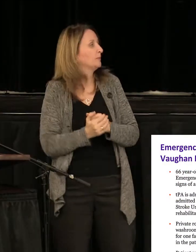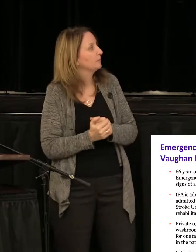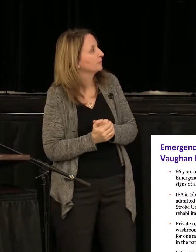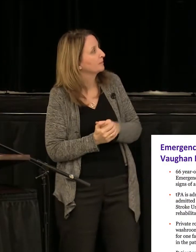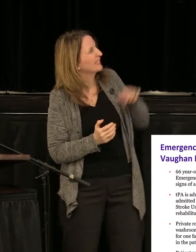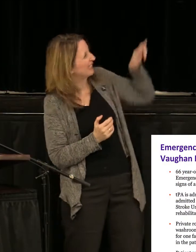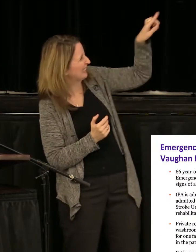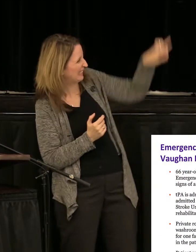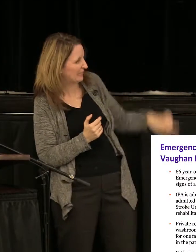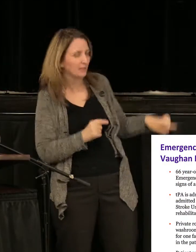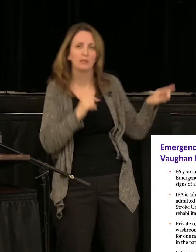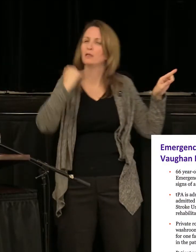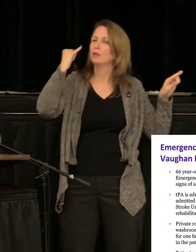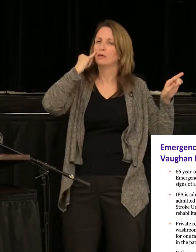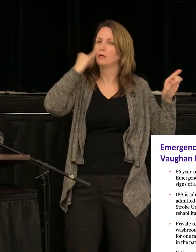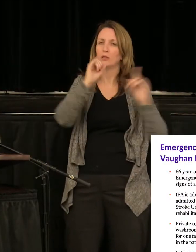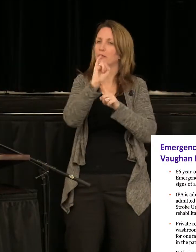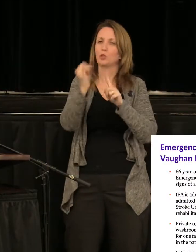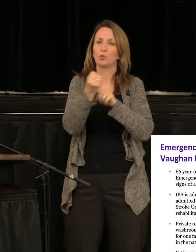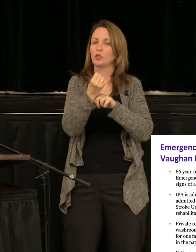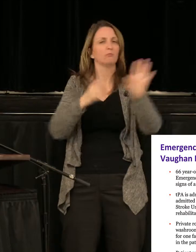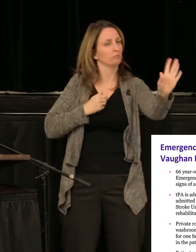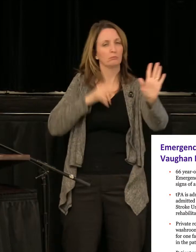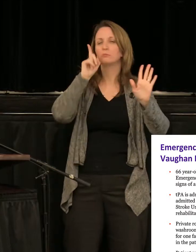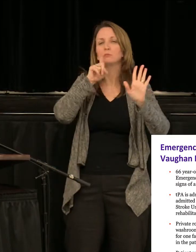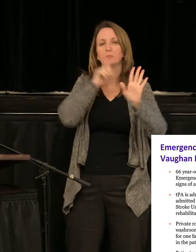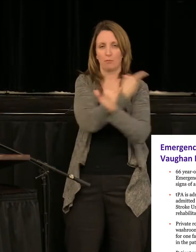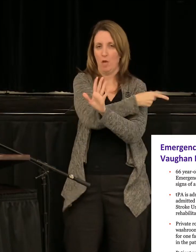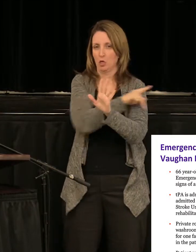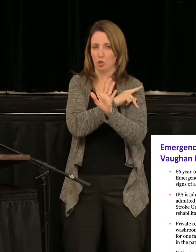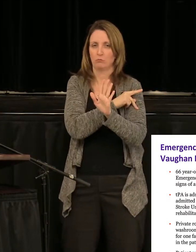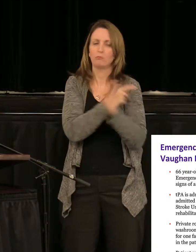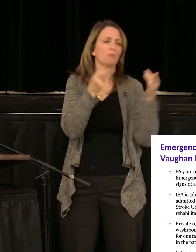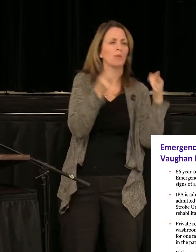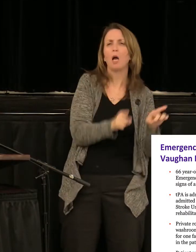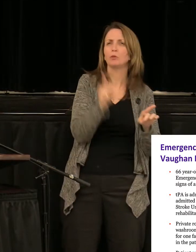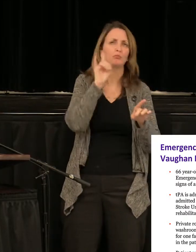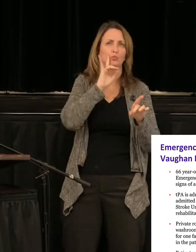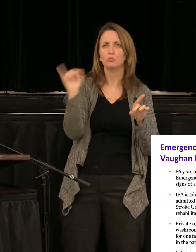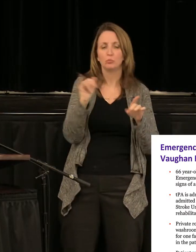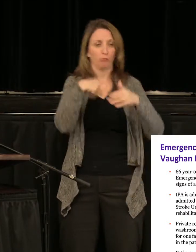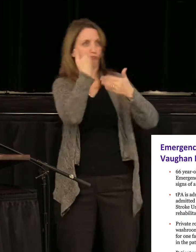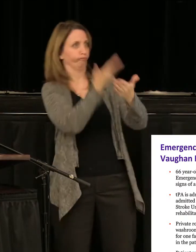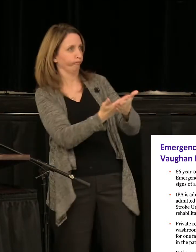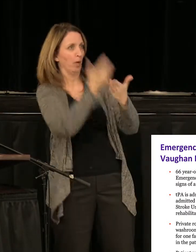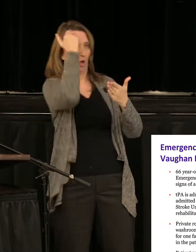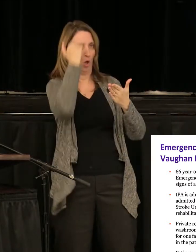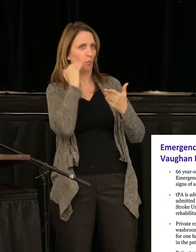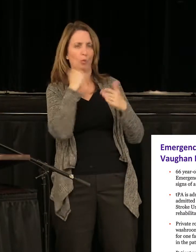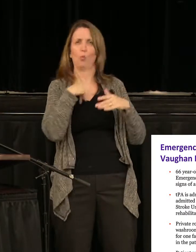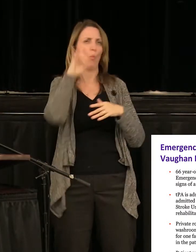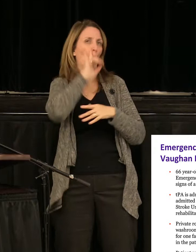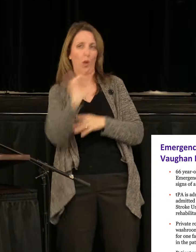a scenario of a patient, a fictitious patient, so you can get an example of what it's going to look like and what the improved